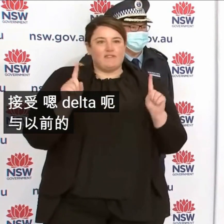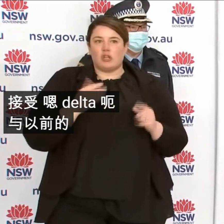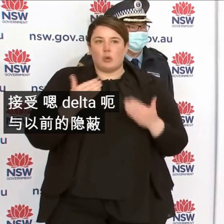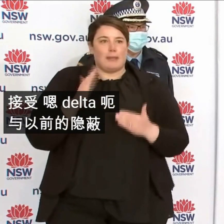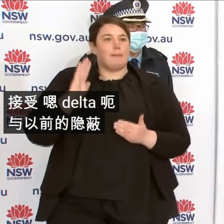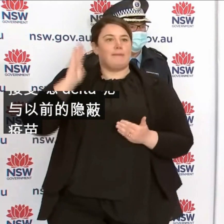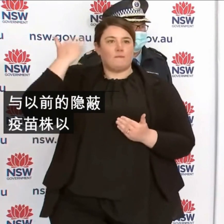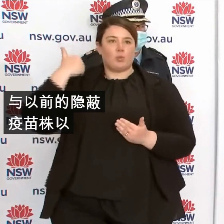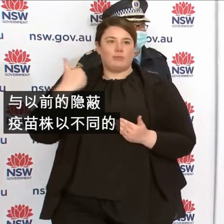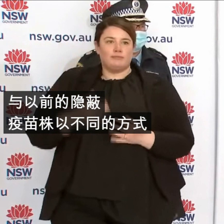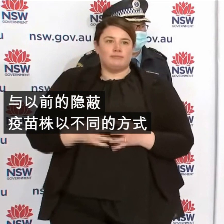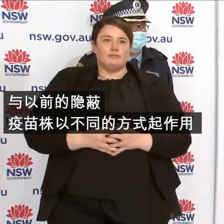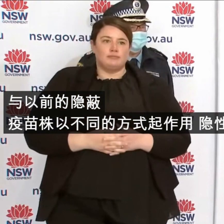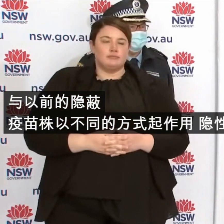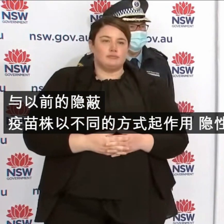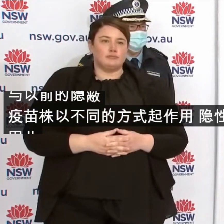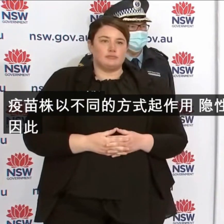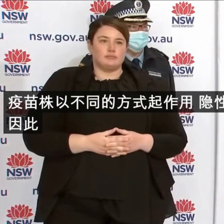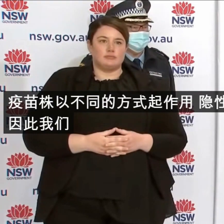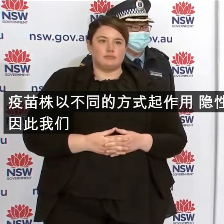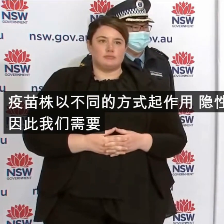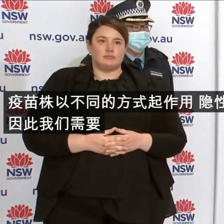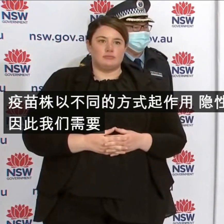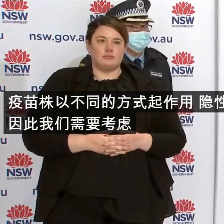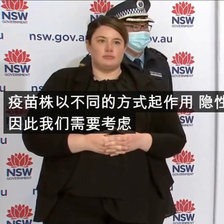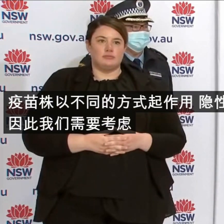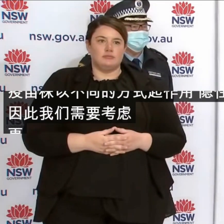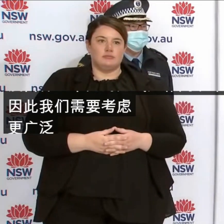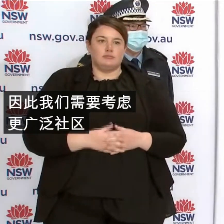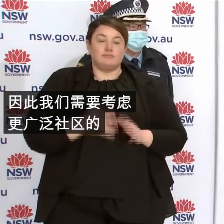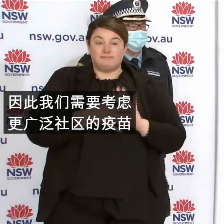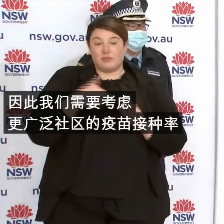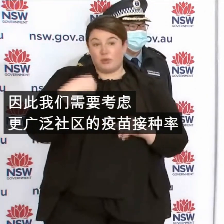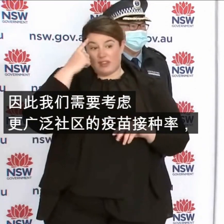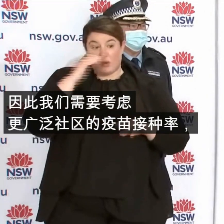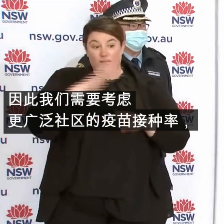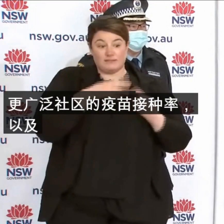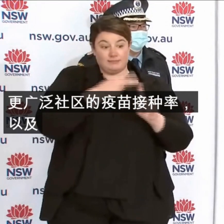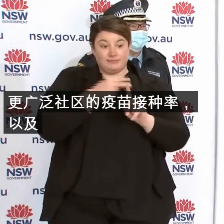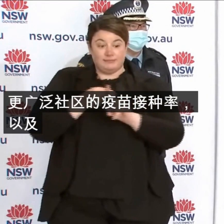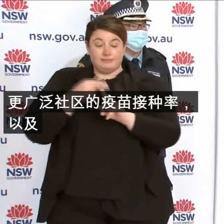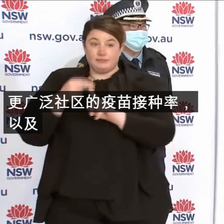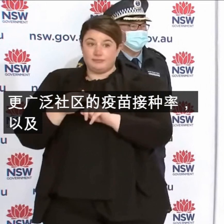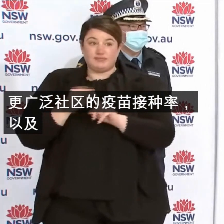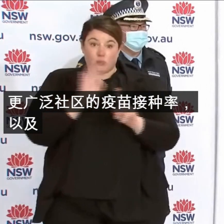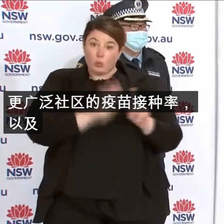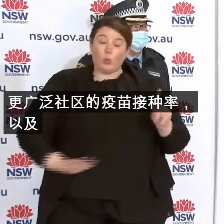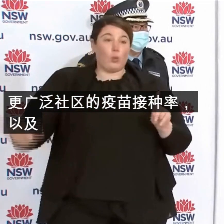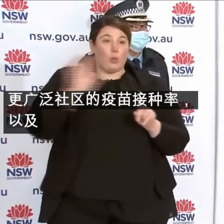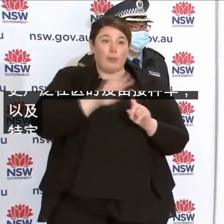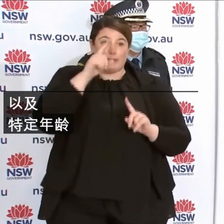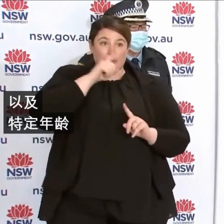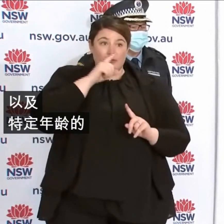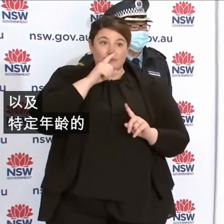previous strains of the COVID vaccine, to the COVID virus, and therefore we need to consider vaccination rates in the broader community, and